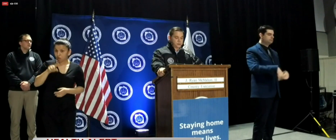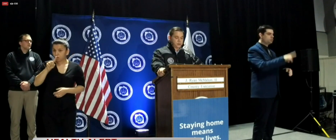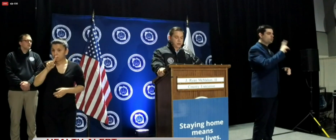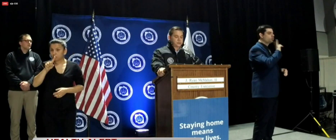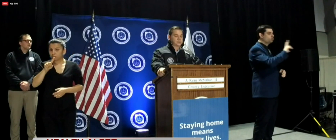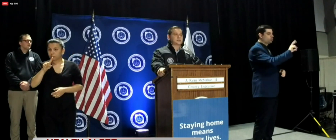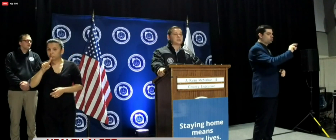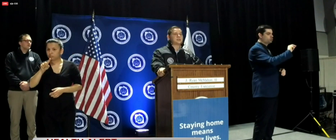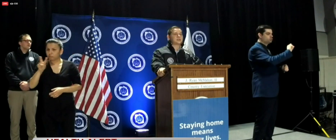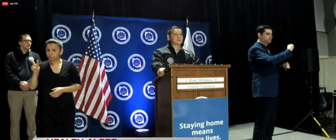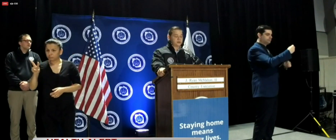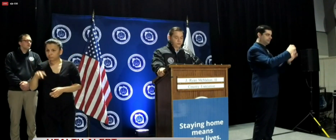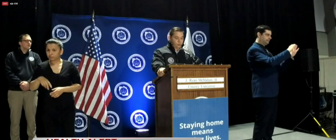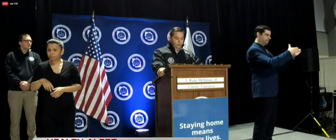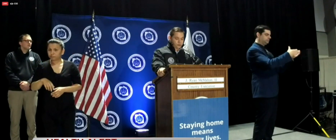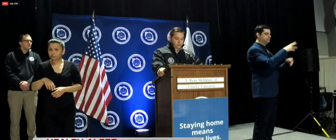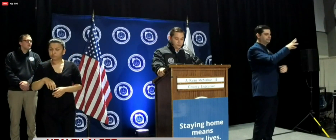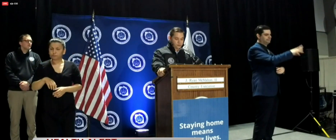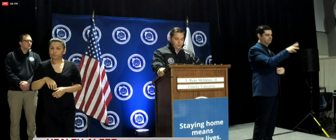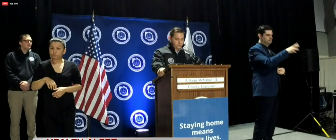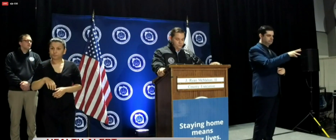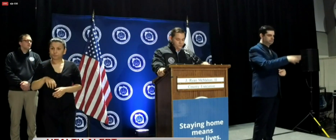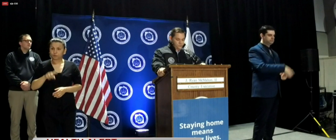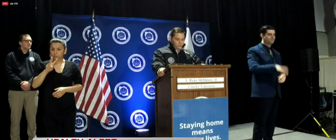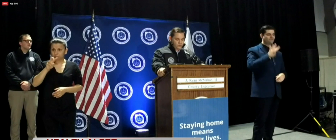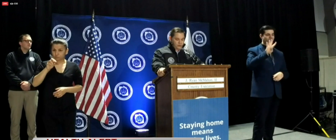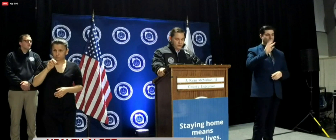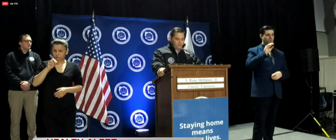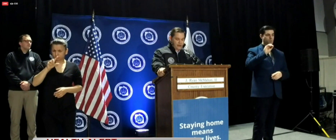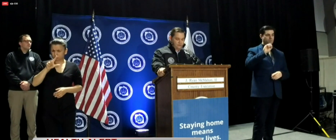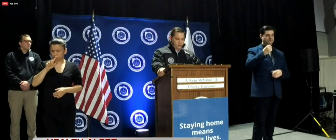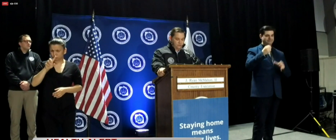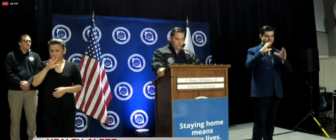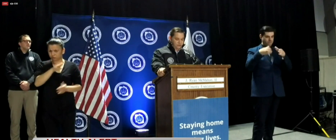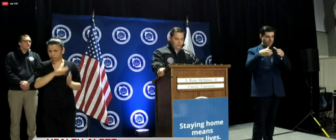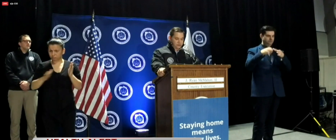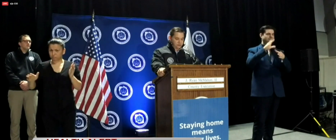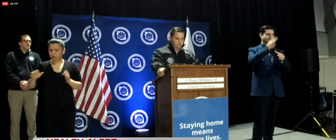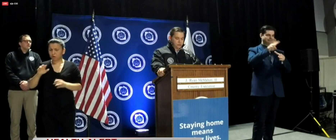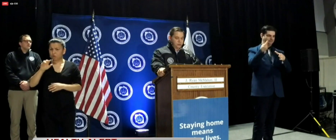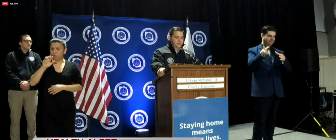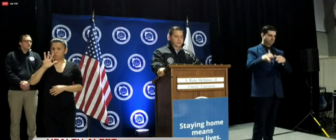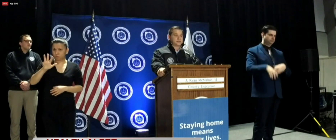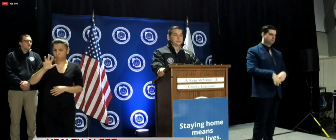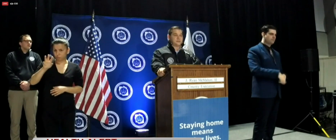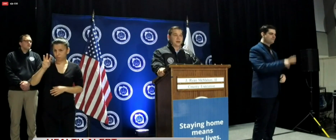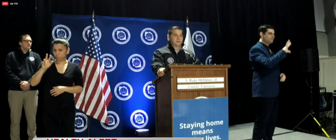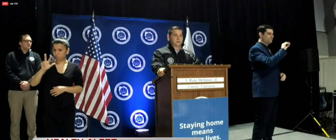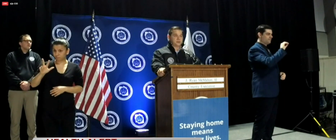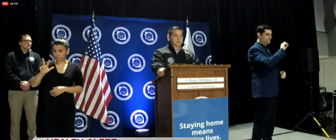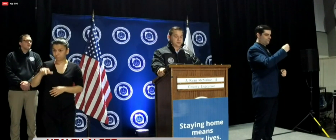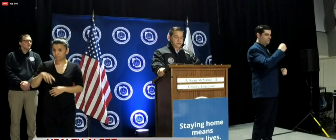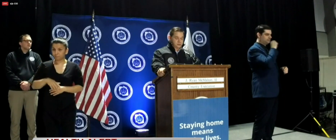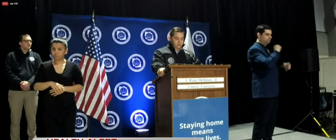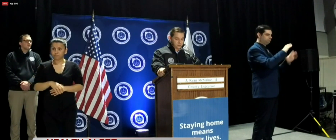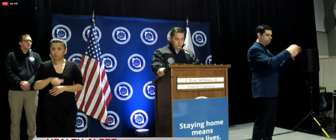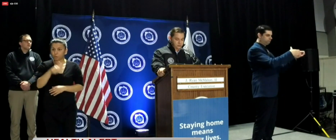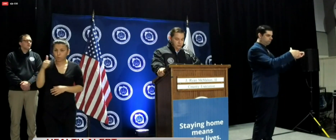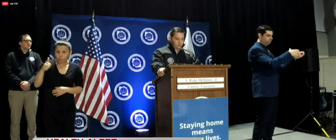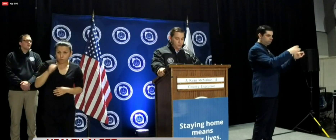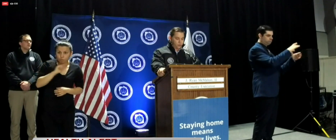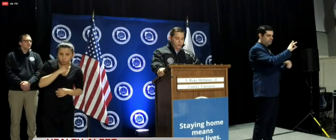30s, 66 in their 40s, 85 in their 50s, 65 in their